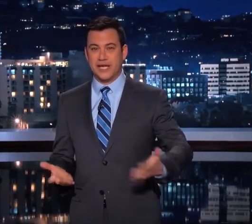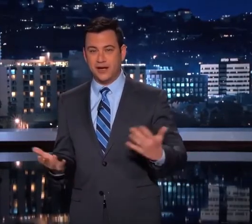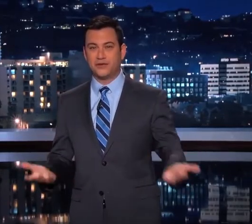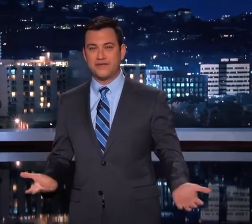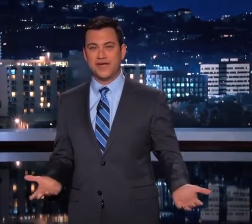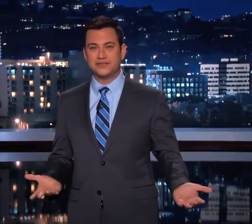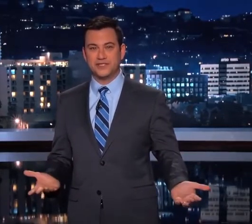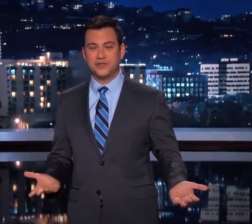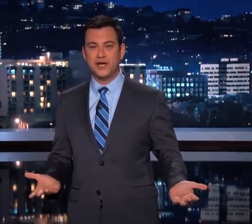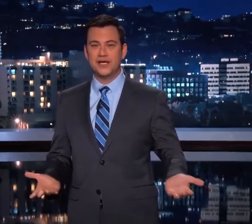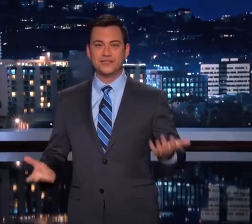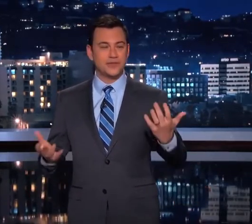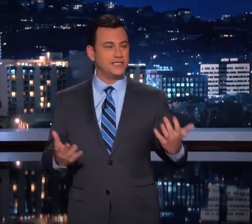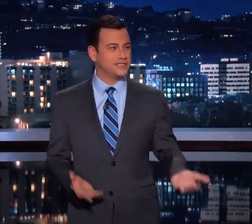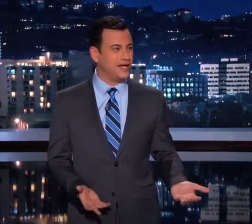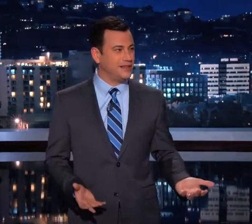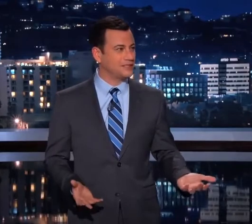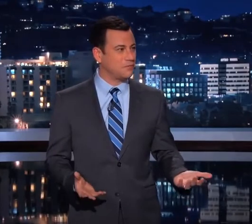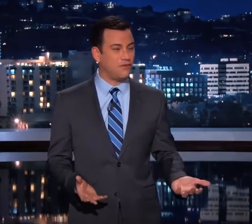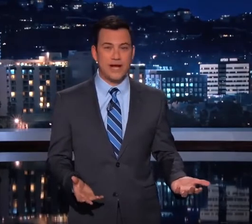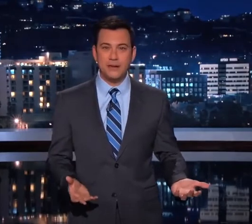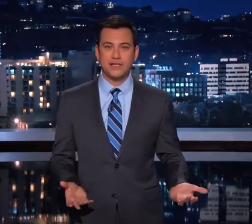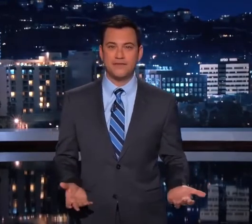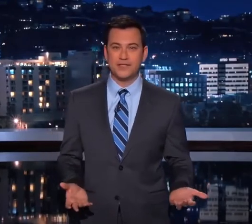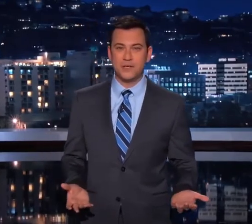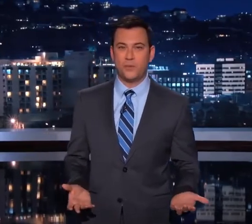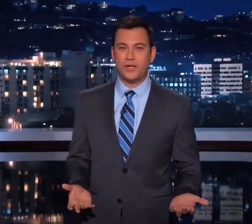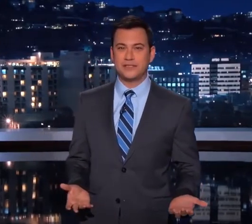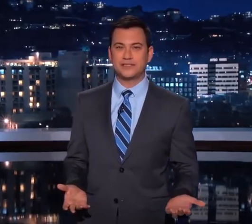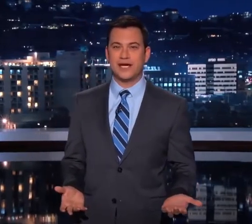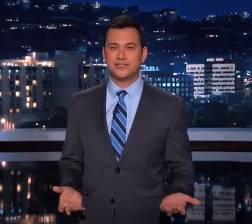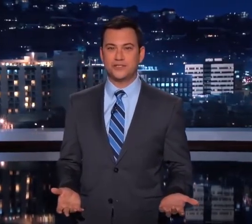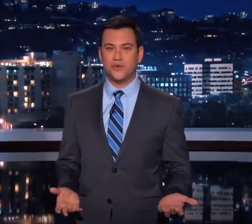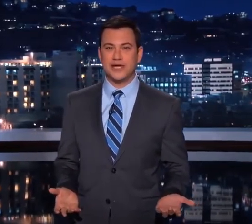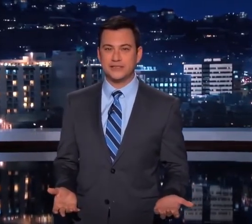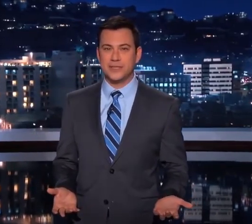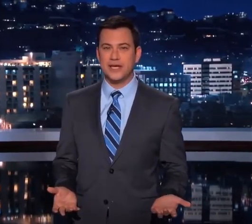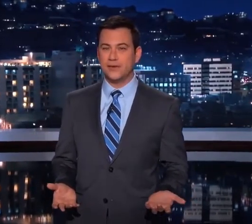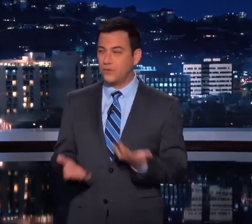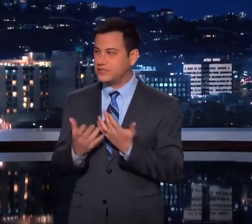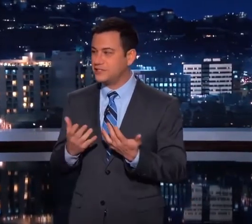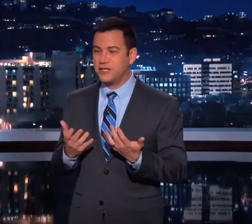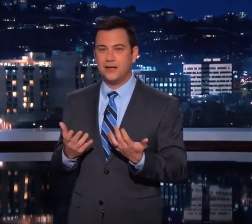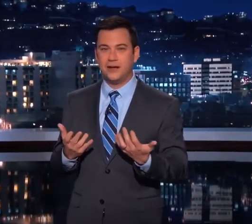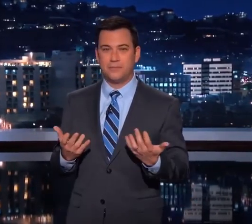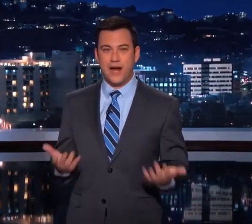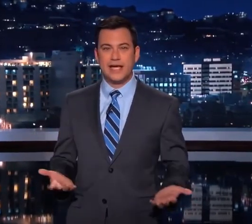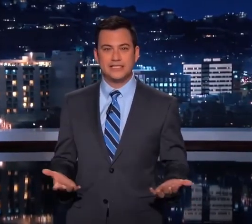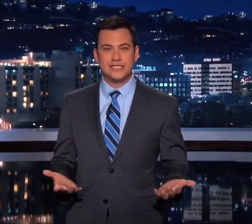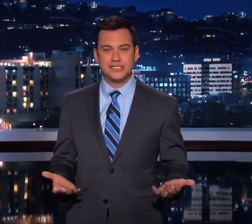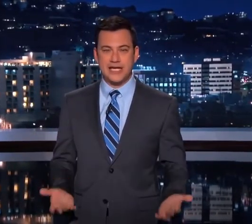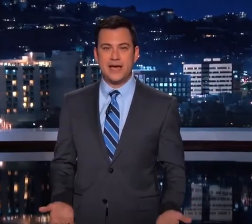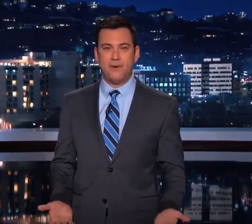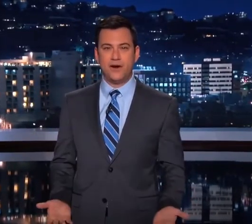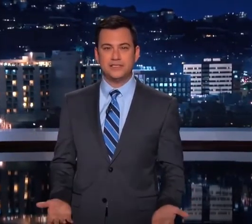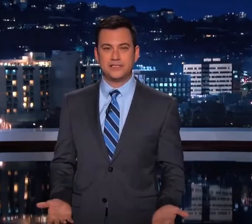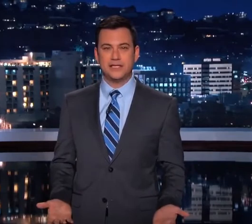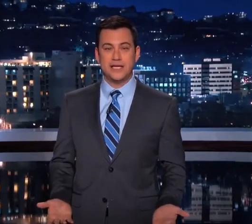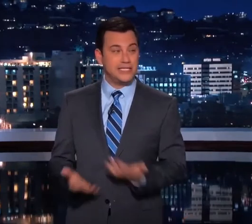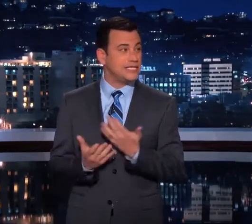at other events too. So he's done this before. And I would love to know what this guy's story is. Was this a prank? Is he a scam artist? Is